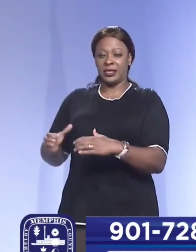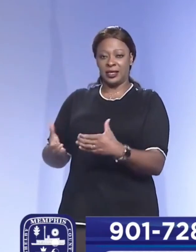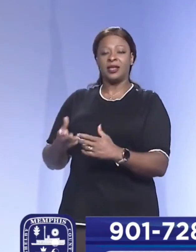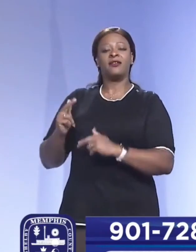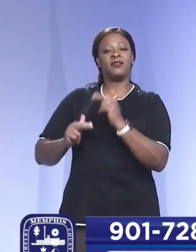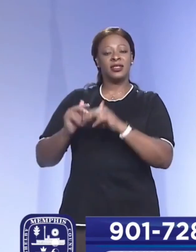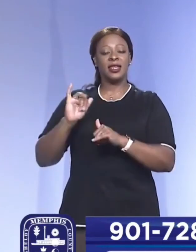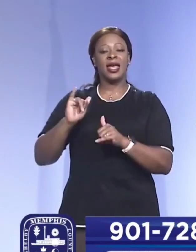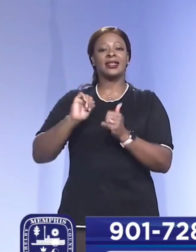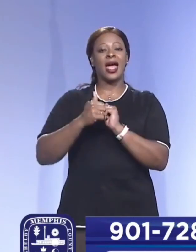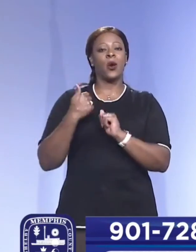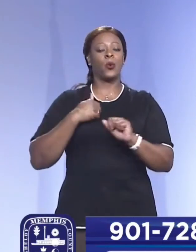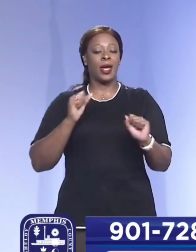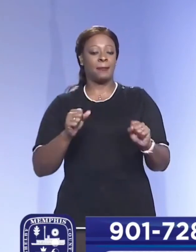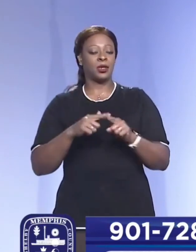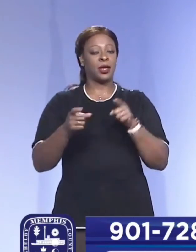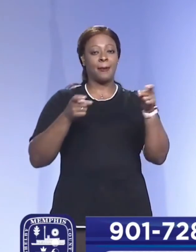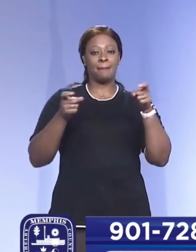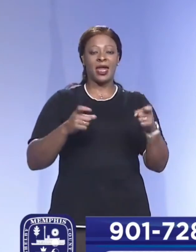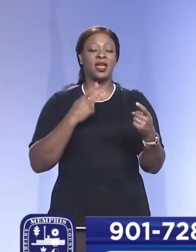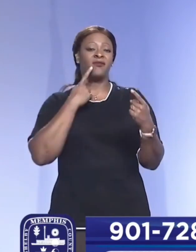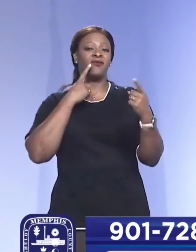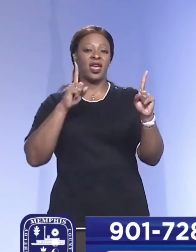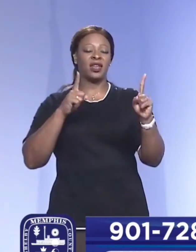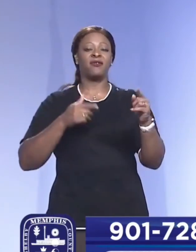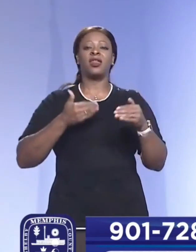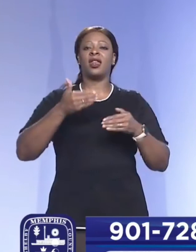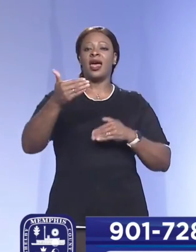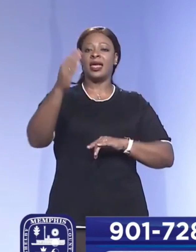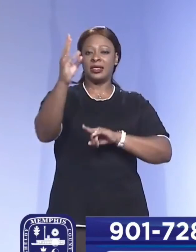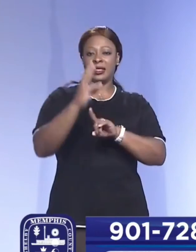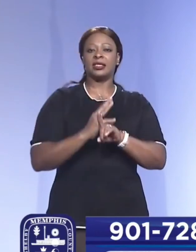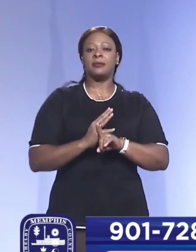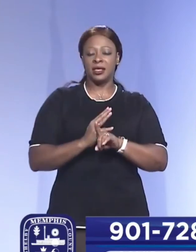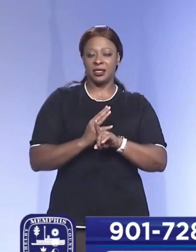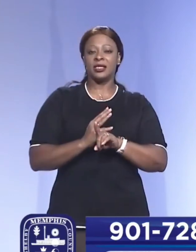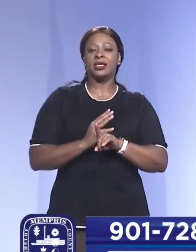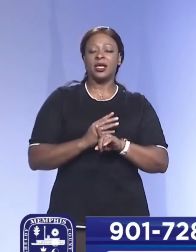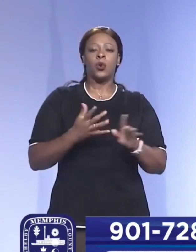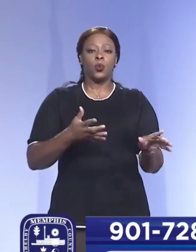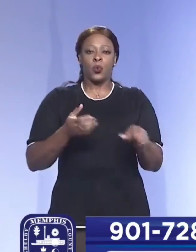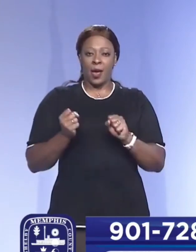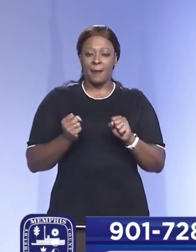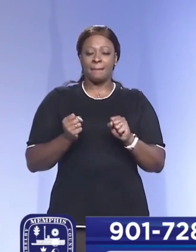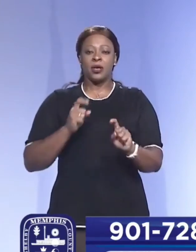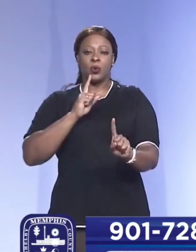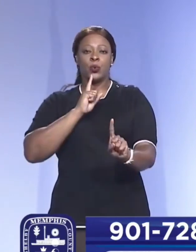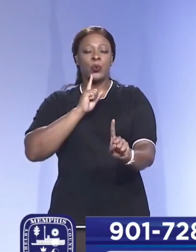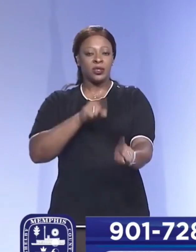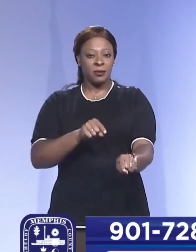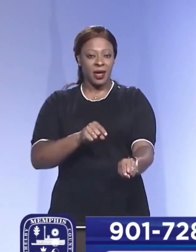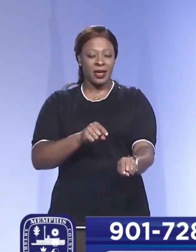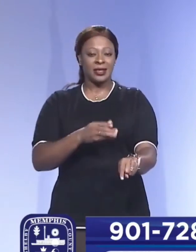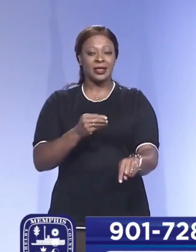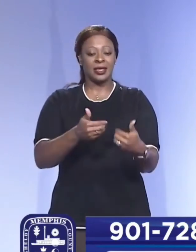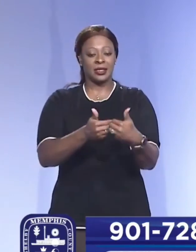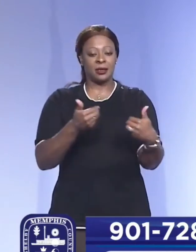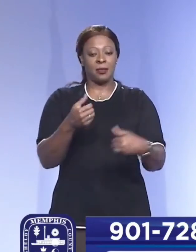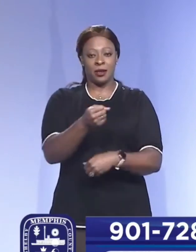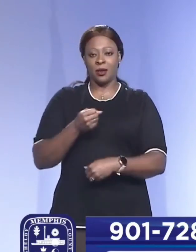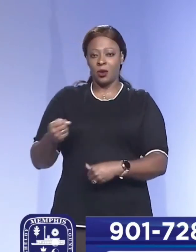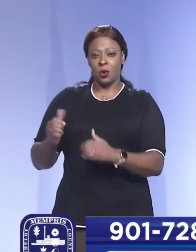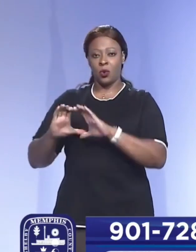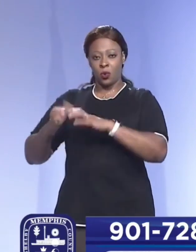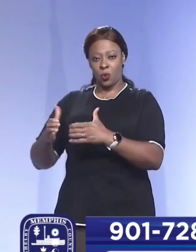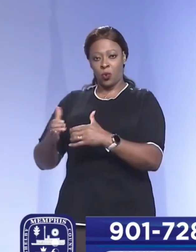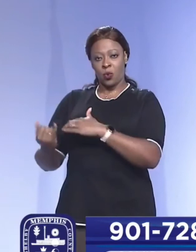part of how we've been able to manage effectively over the course of the last 6 months is rapid response and then quarantine as a